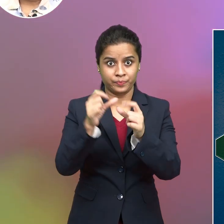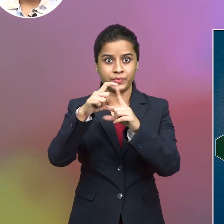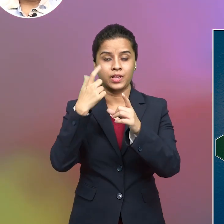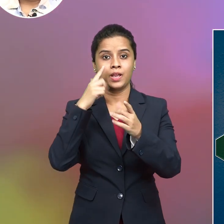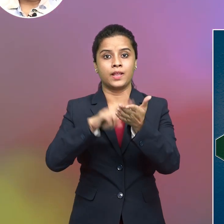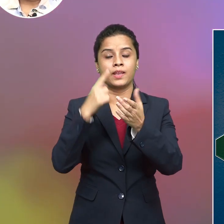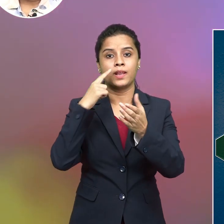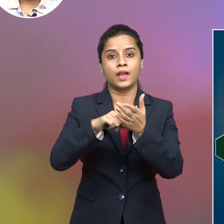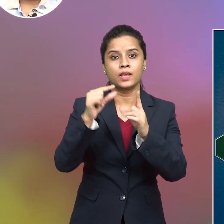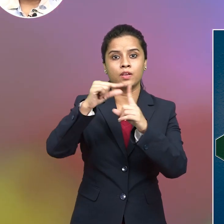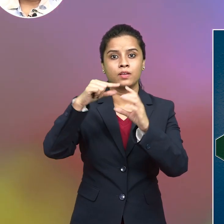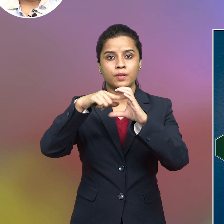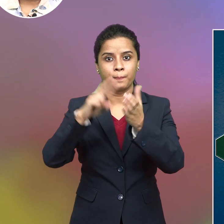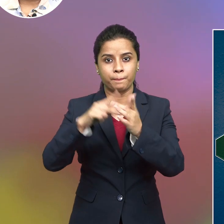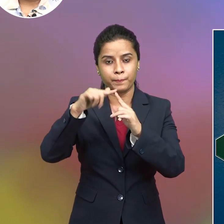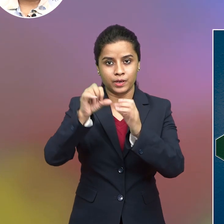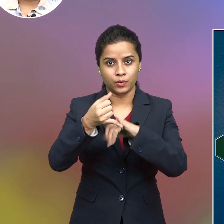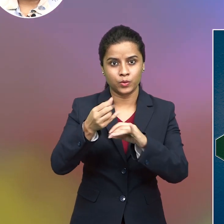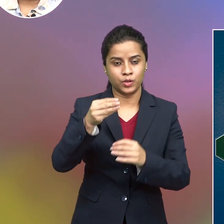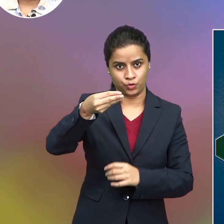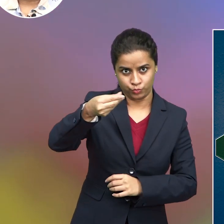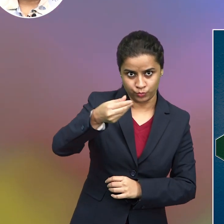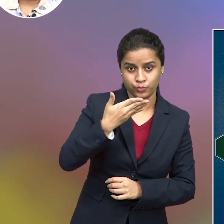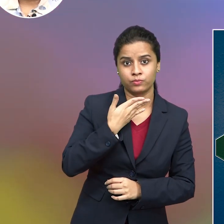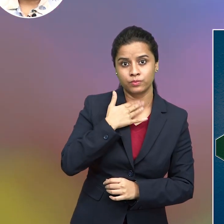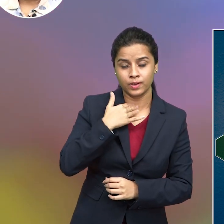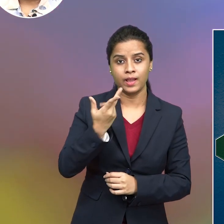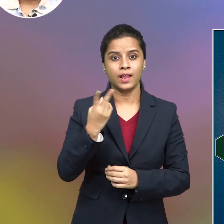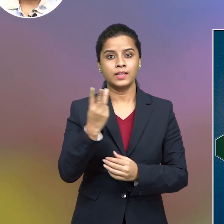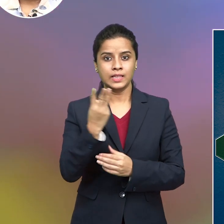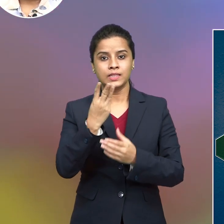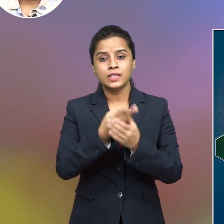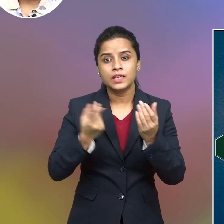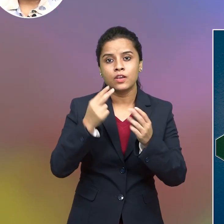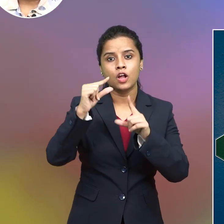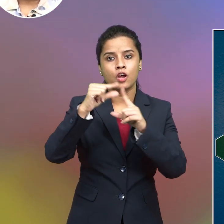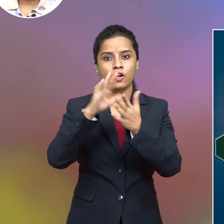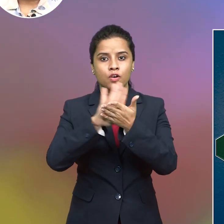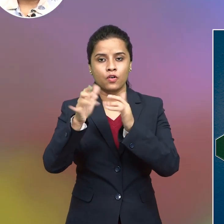sugar, ribose and 3 phosphate groups.